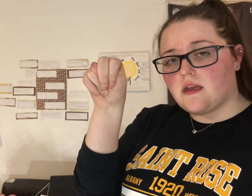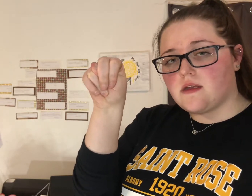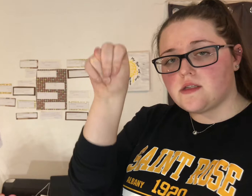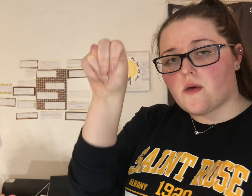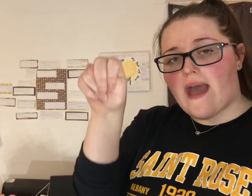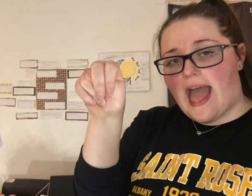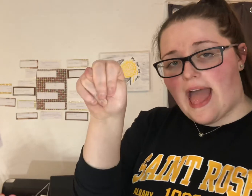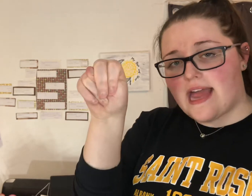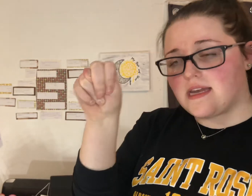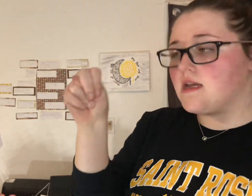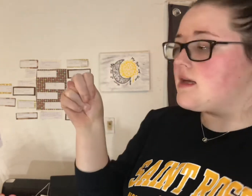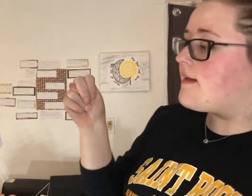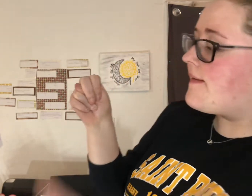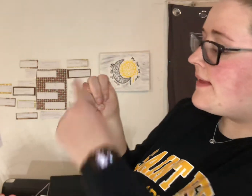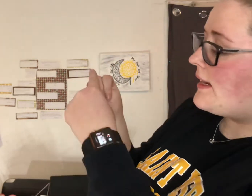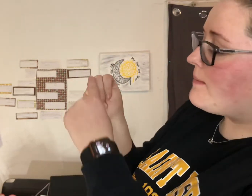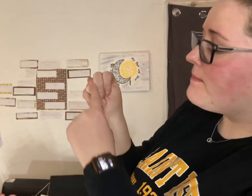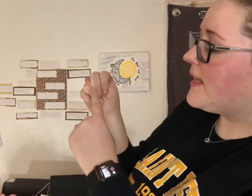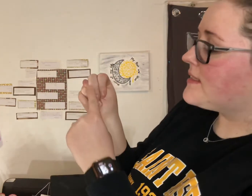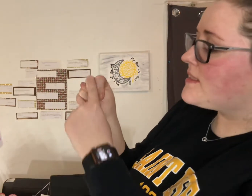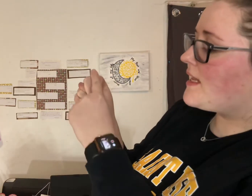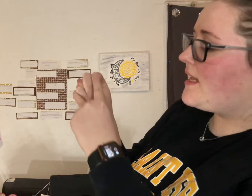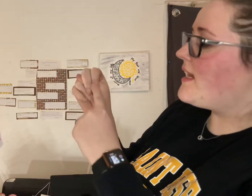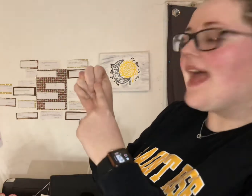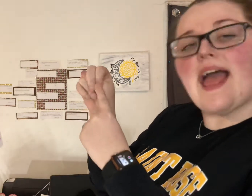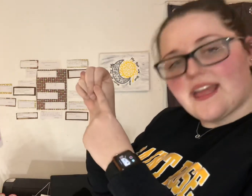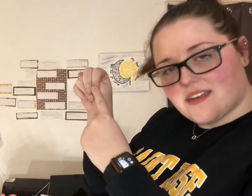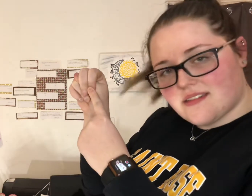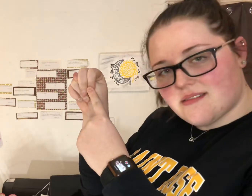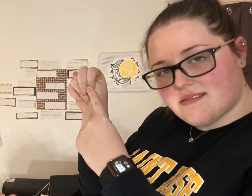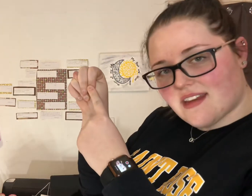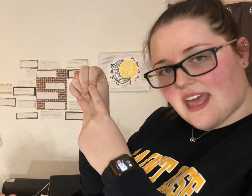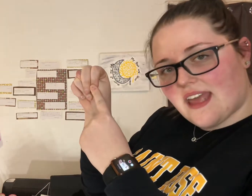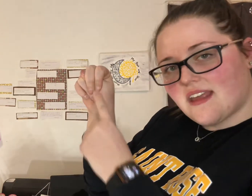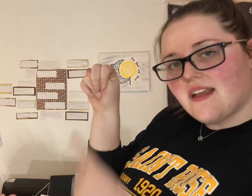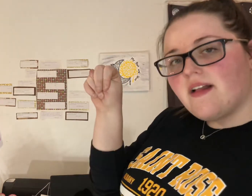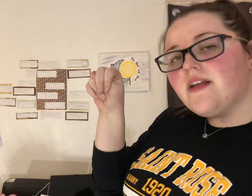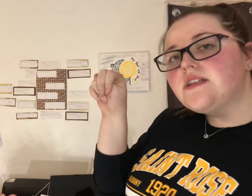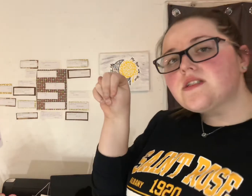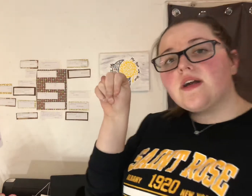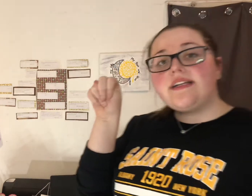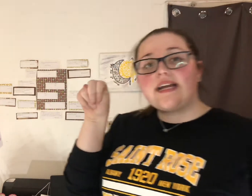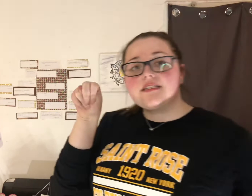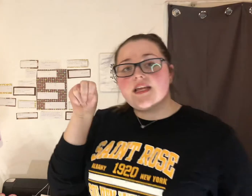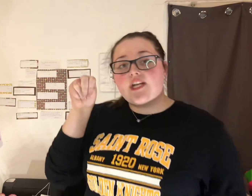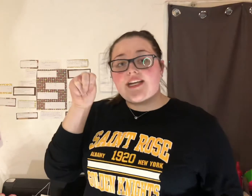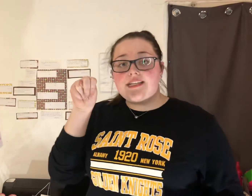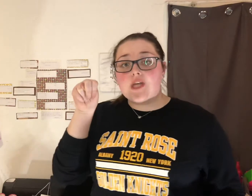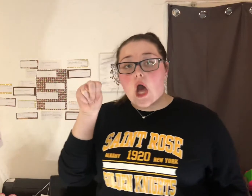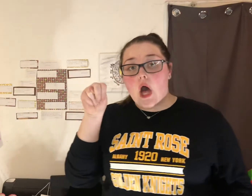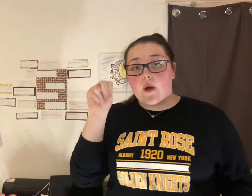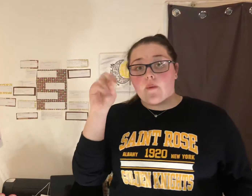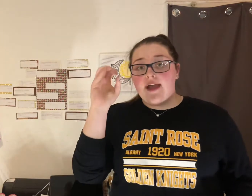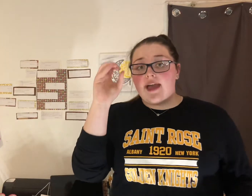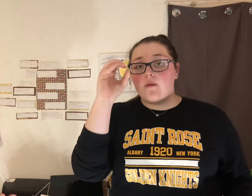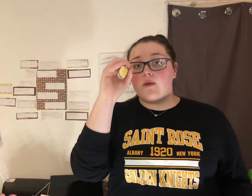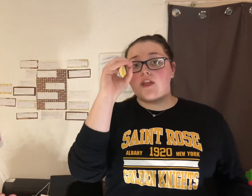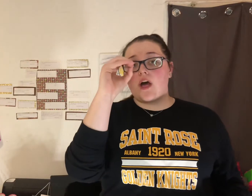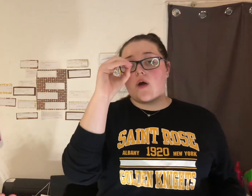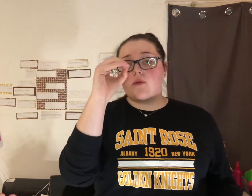So N. It makes an N, okay? So our next letter is O. And with O, you're going